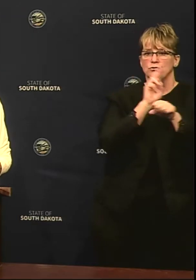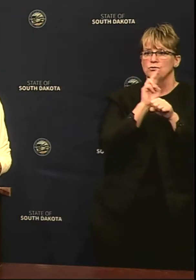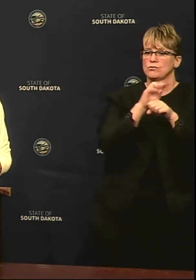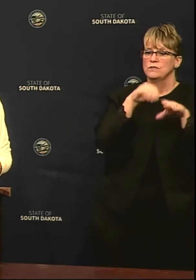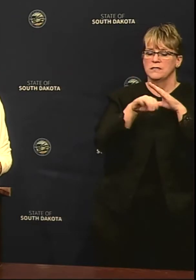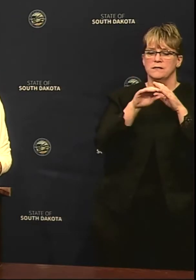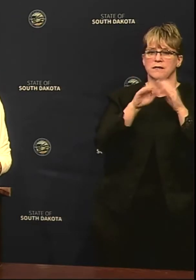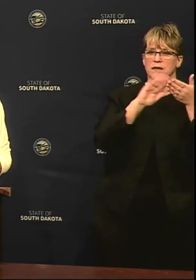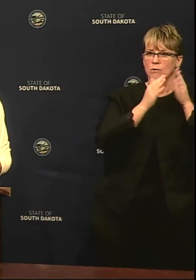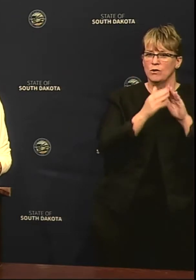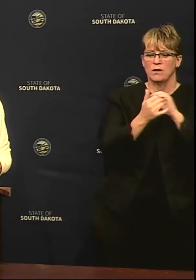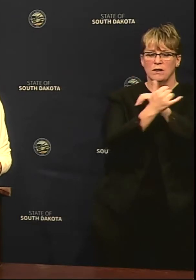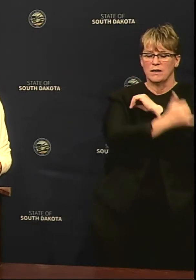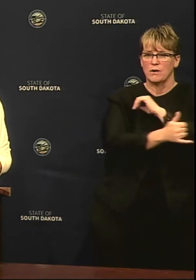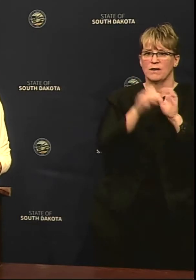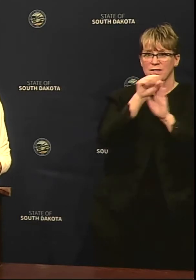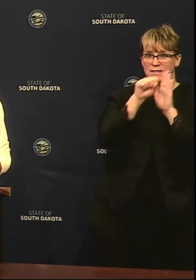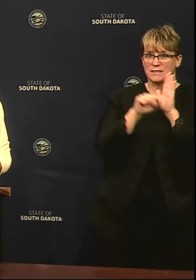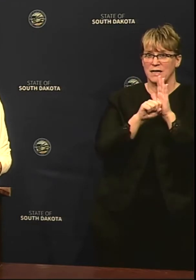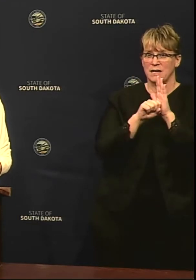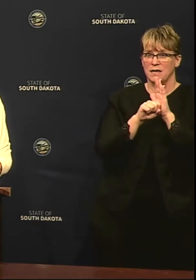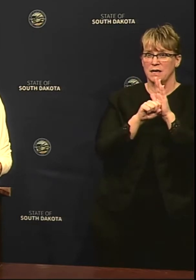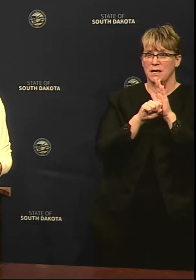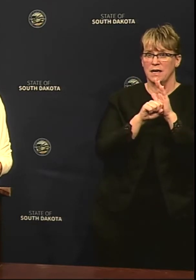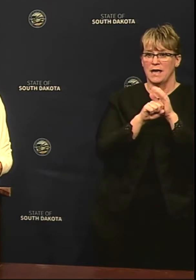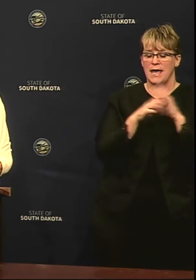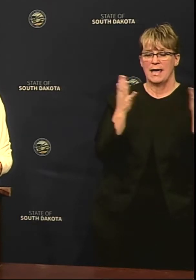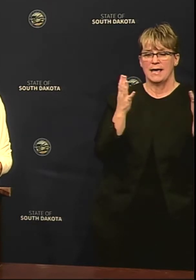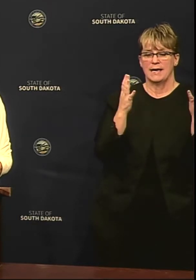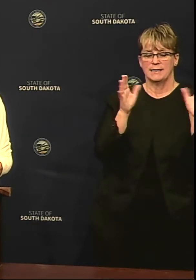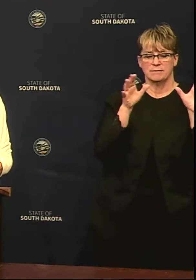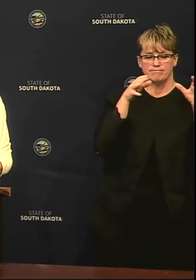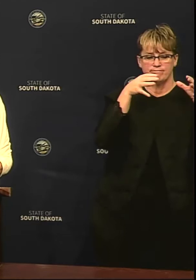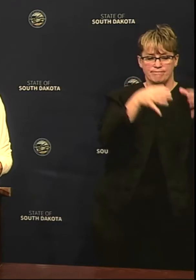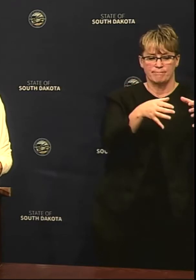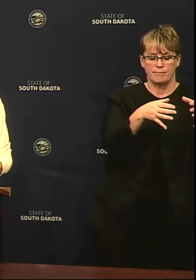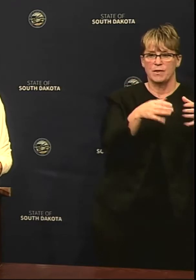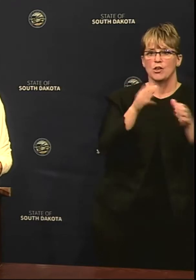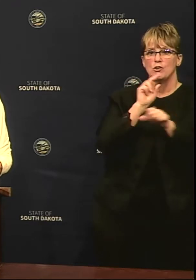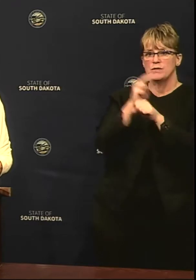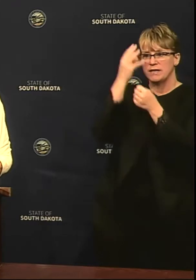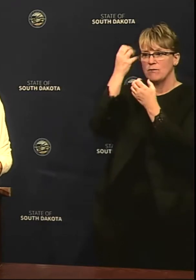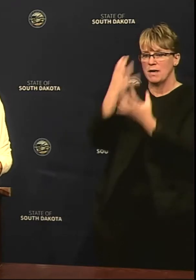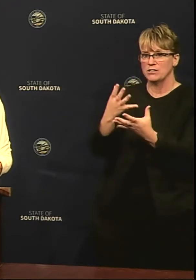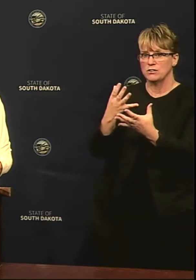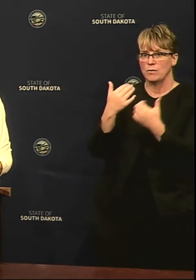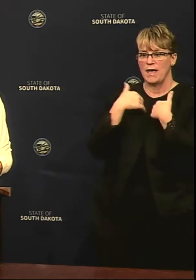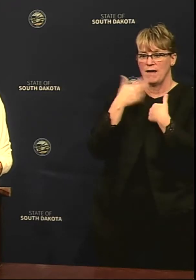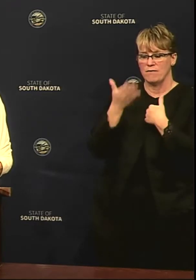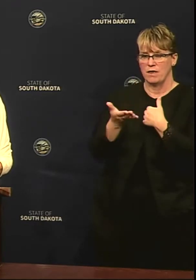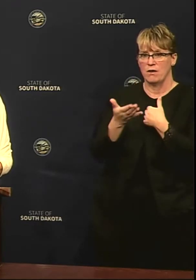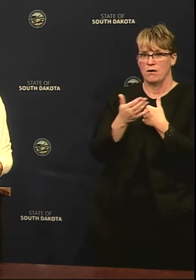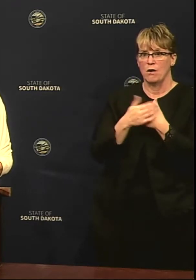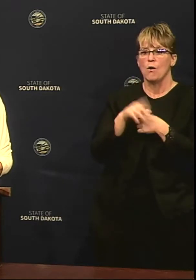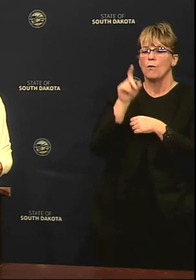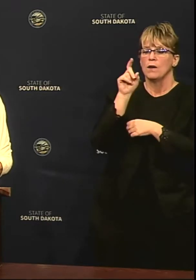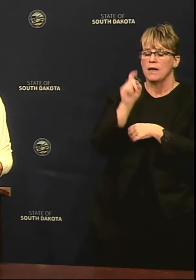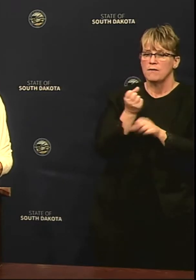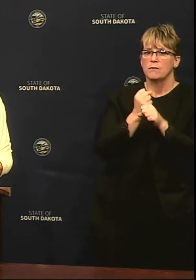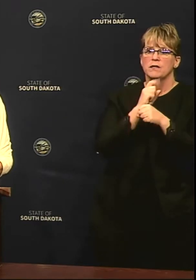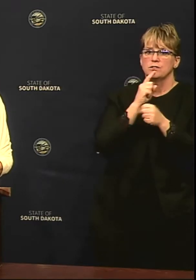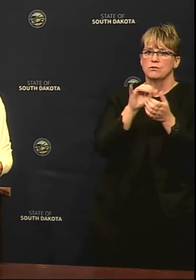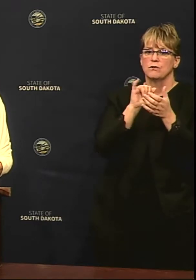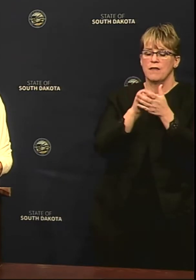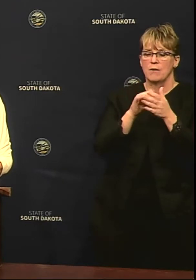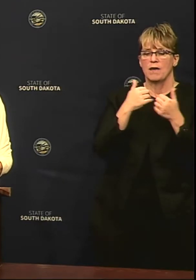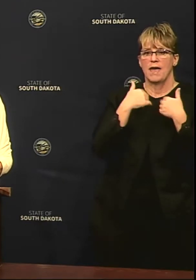in a county, in a state, it is a targeted approach using information that we have there on the ground. We have to